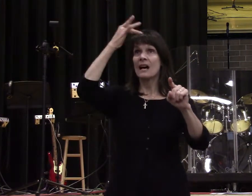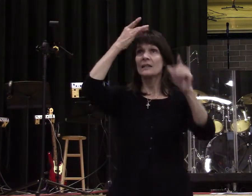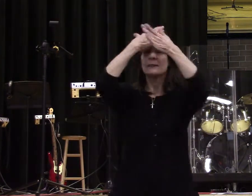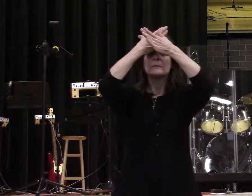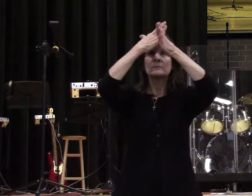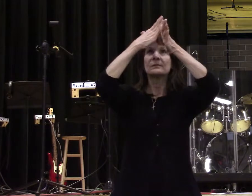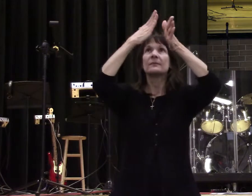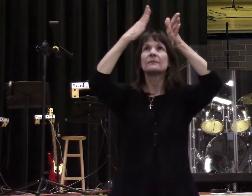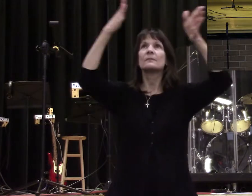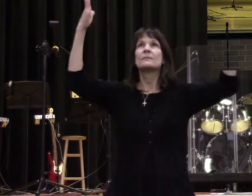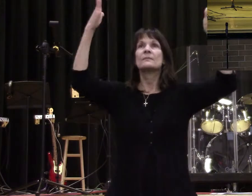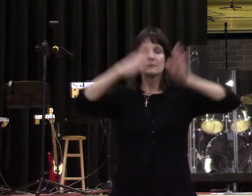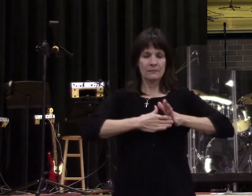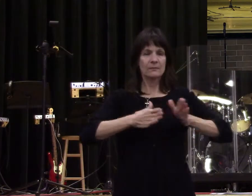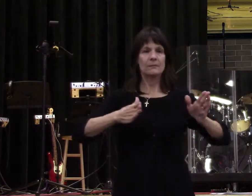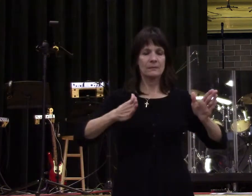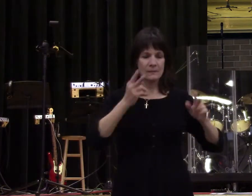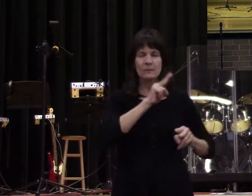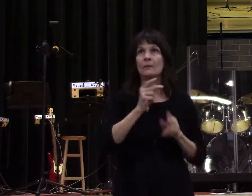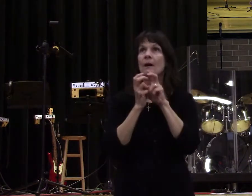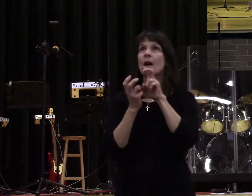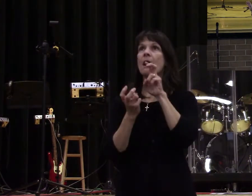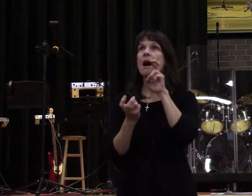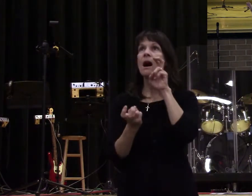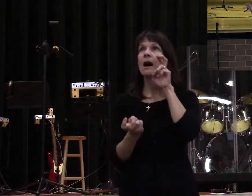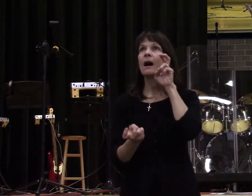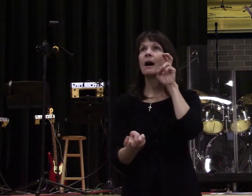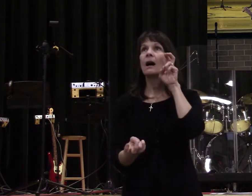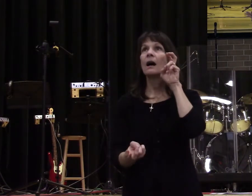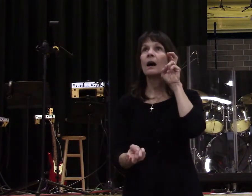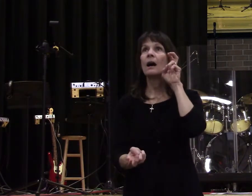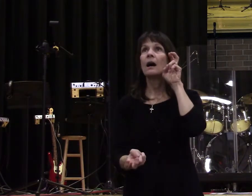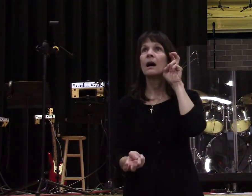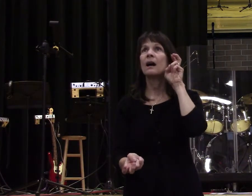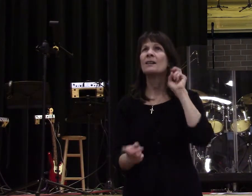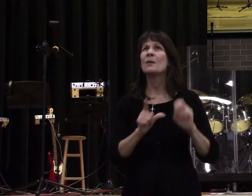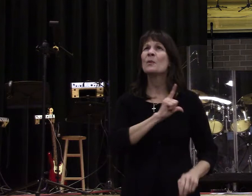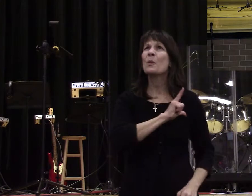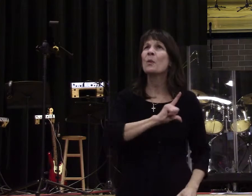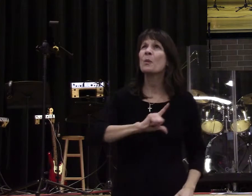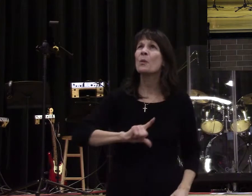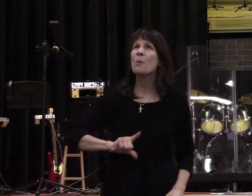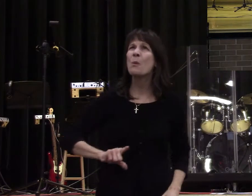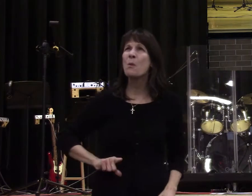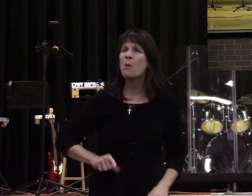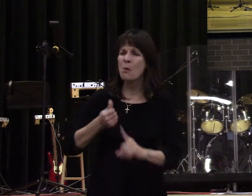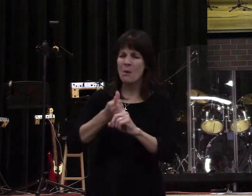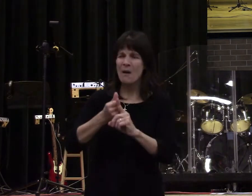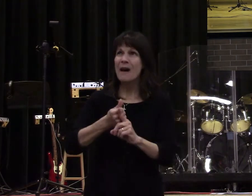he was like, "Oh, the Lord is my